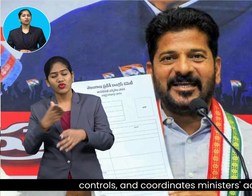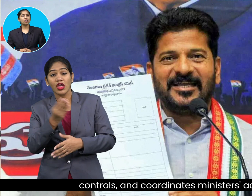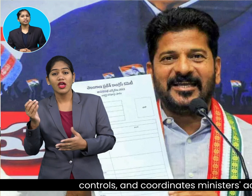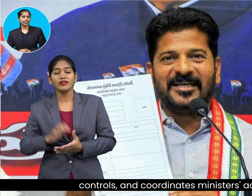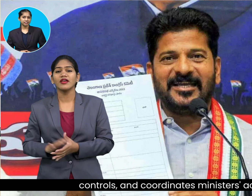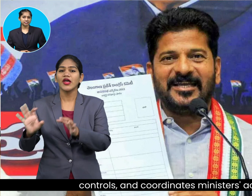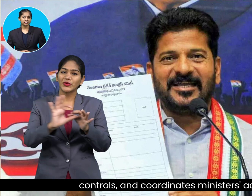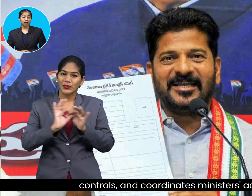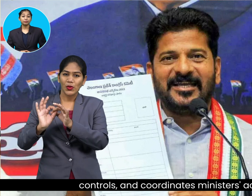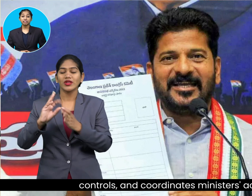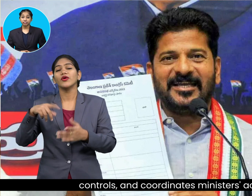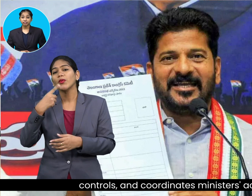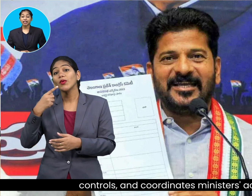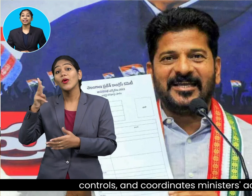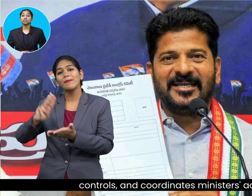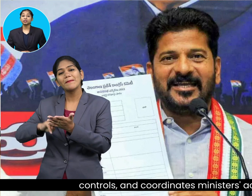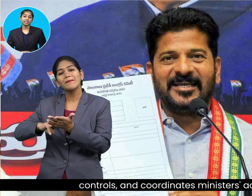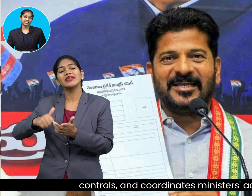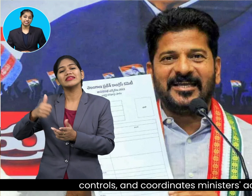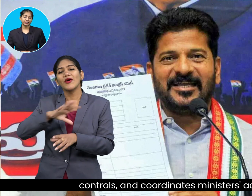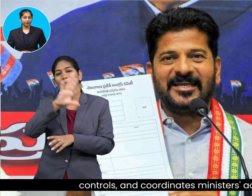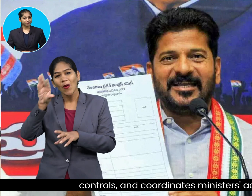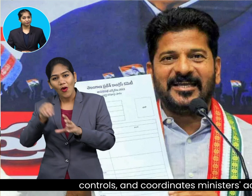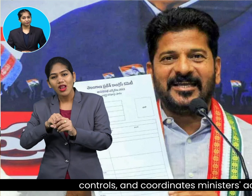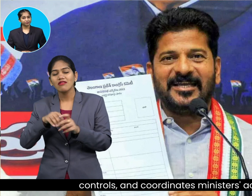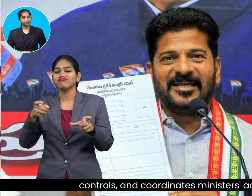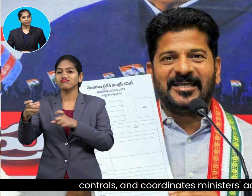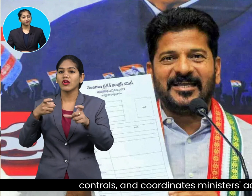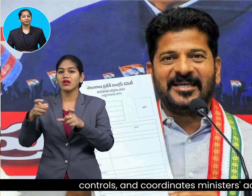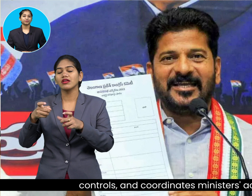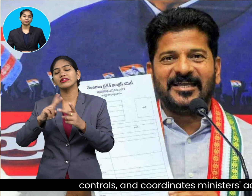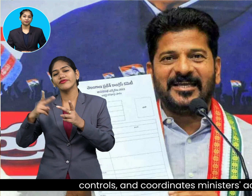and coordinates ministers' activities.